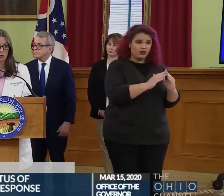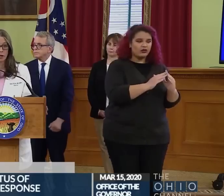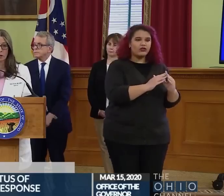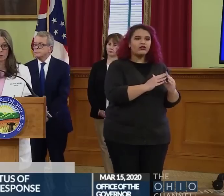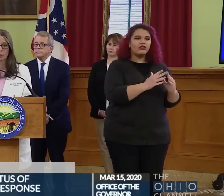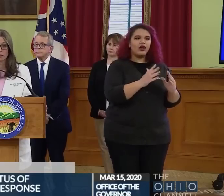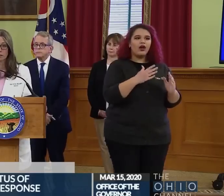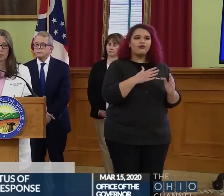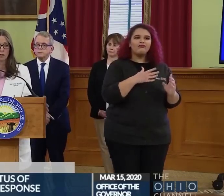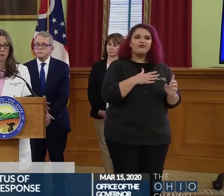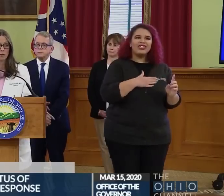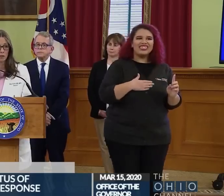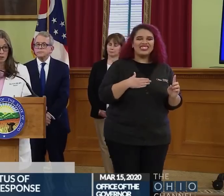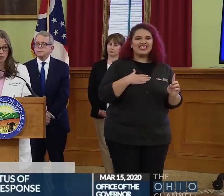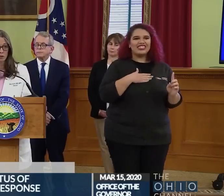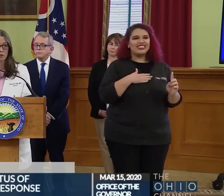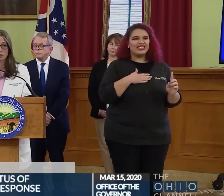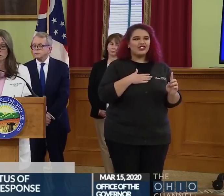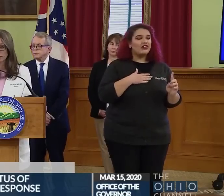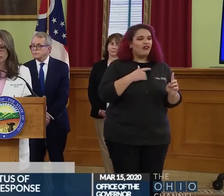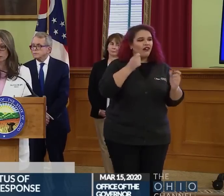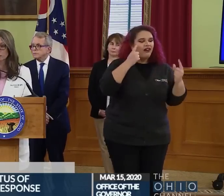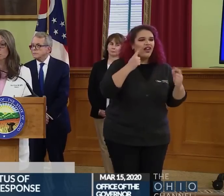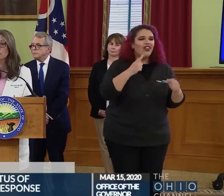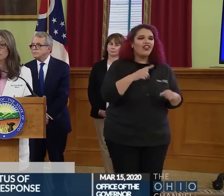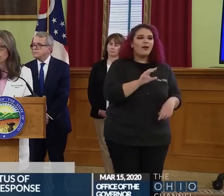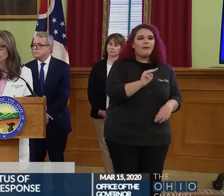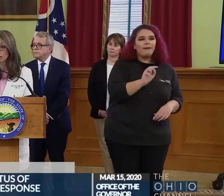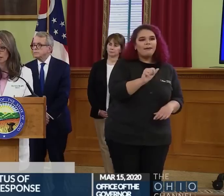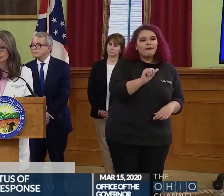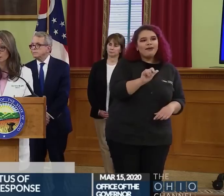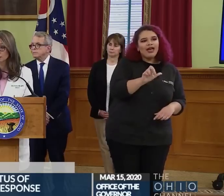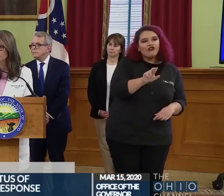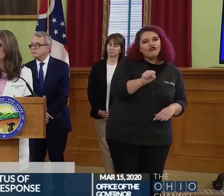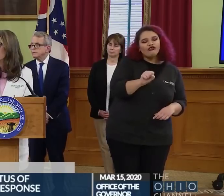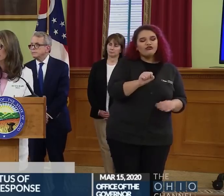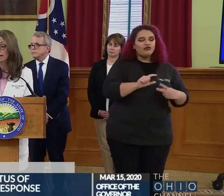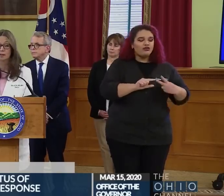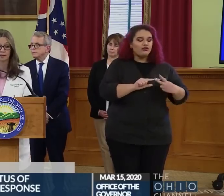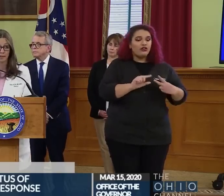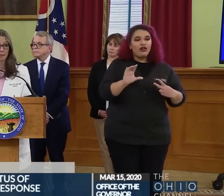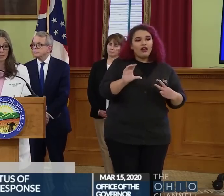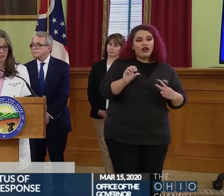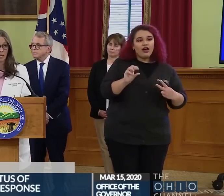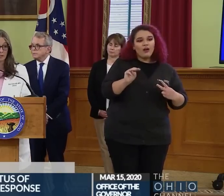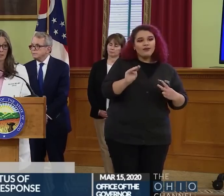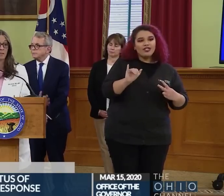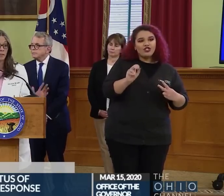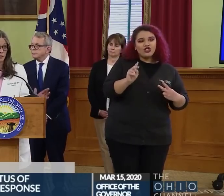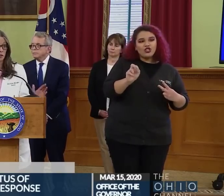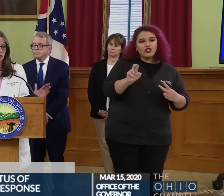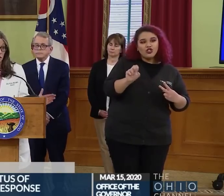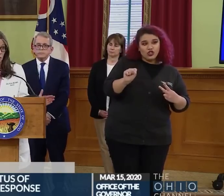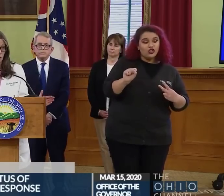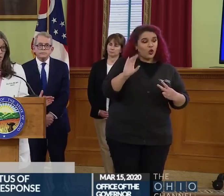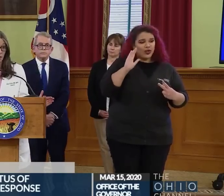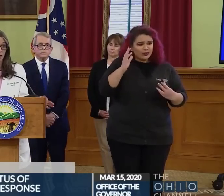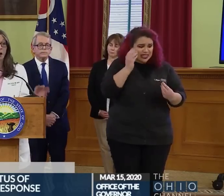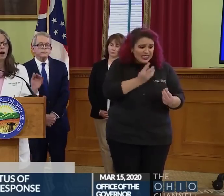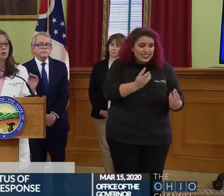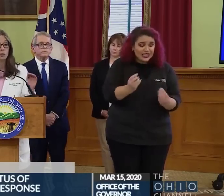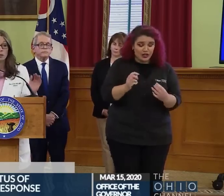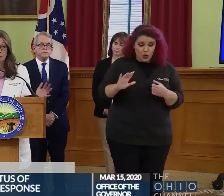leaders. You will be hearing a lot from your commissioners and your mayors who will be mobilizing you on how to take the best action that fits in your